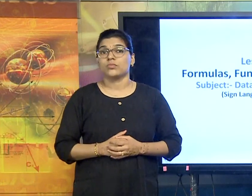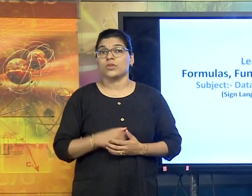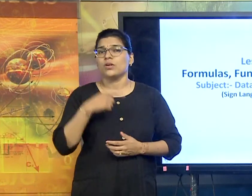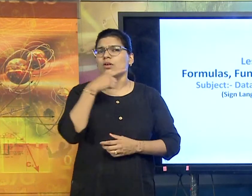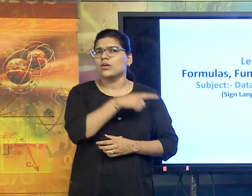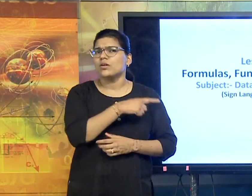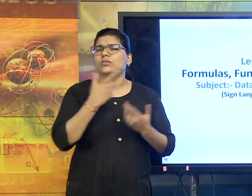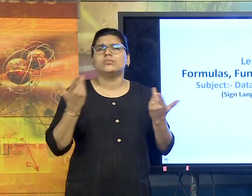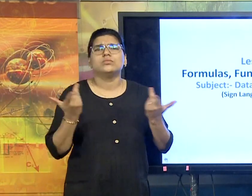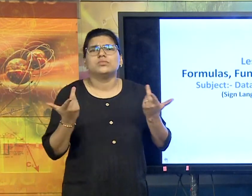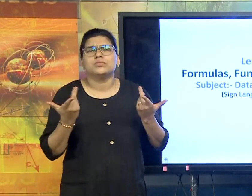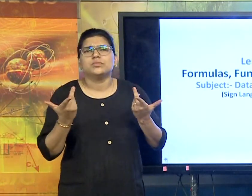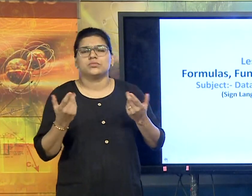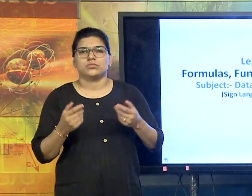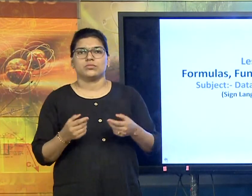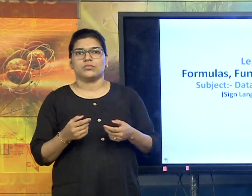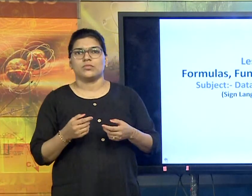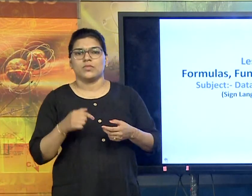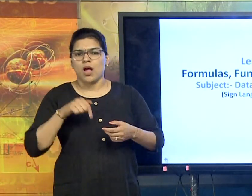formulas, functions, and charts.